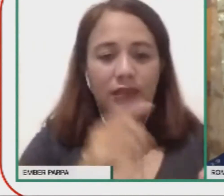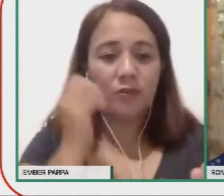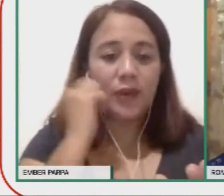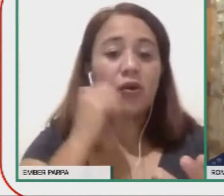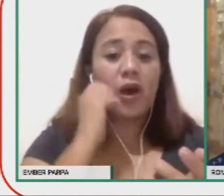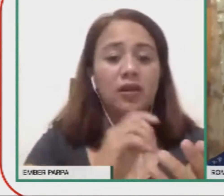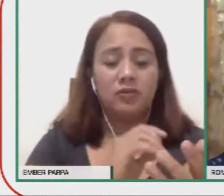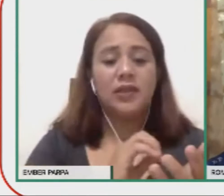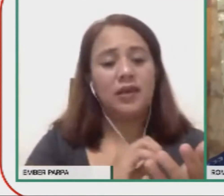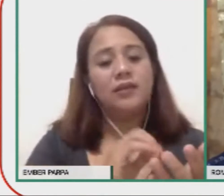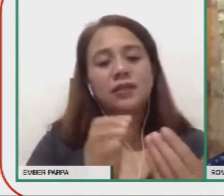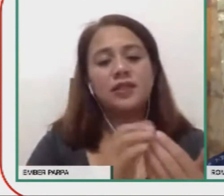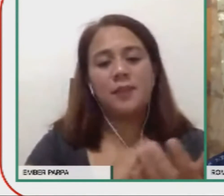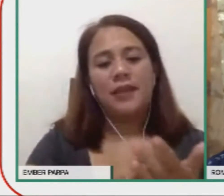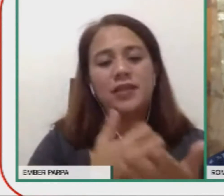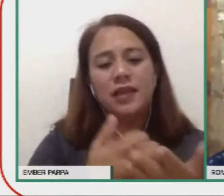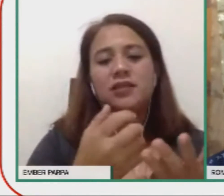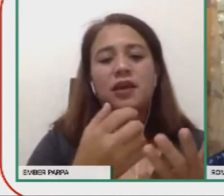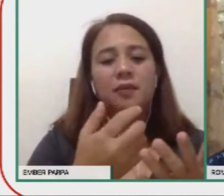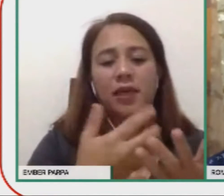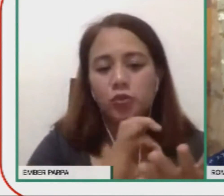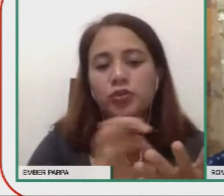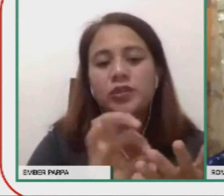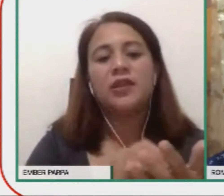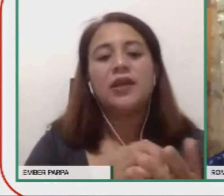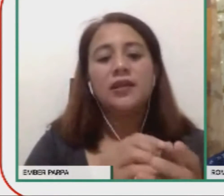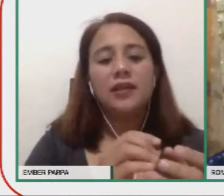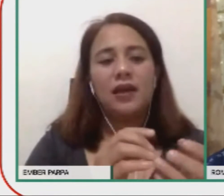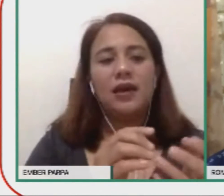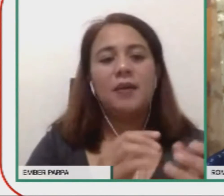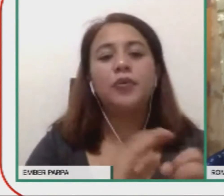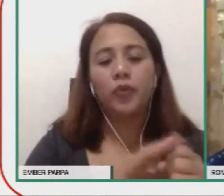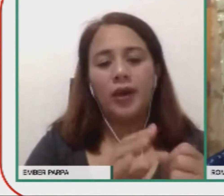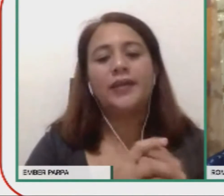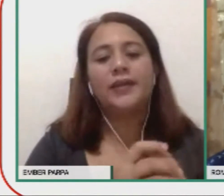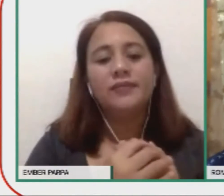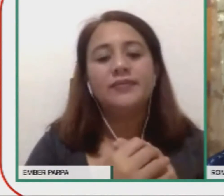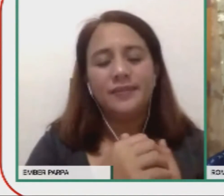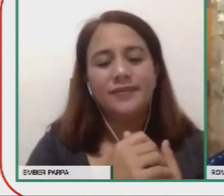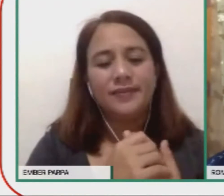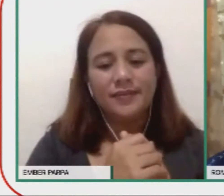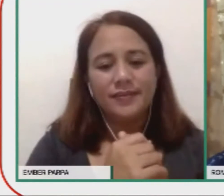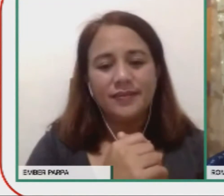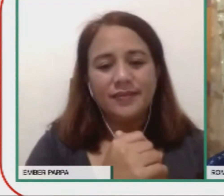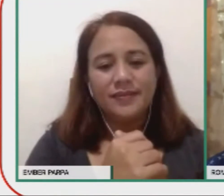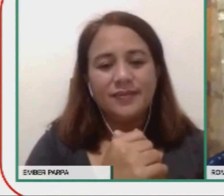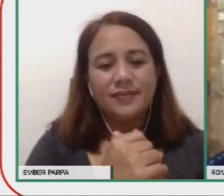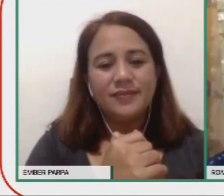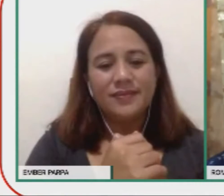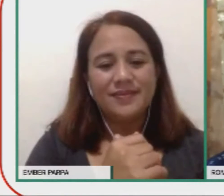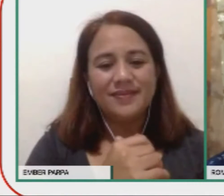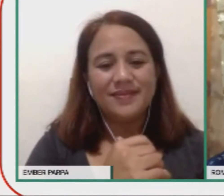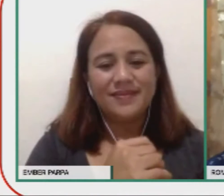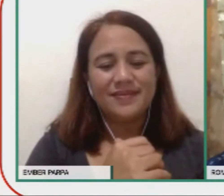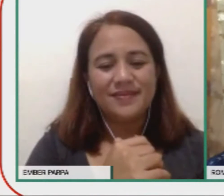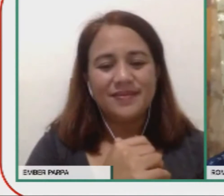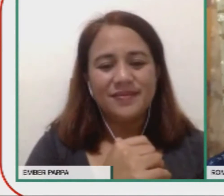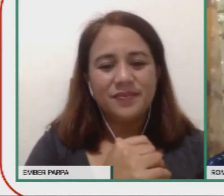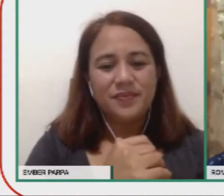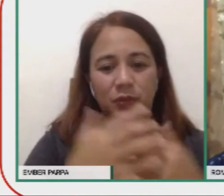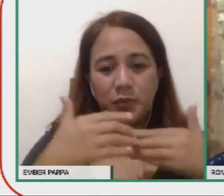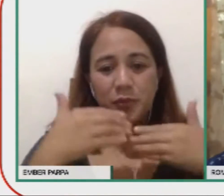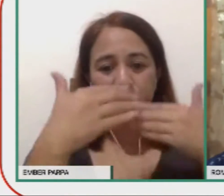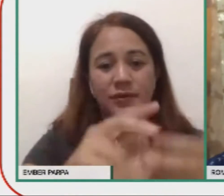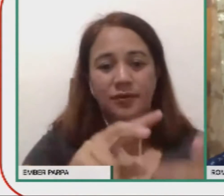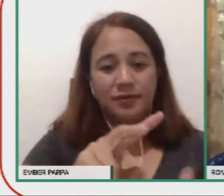yung pang-araw-araw na expenses na gastusin na mapunuan. Yes. Okay, so we can proceed to the